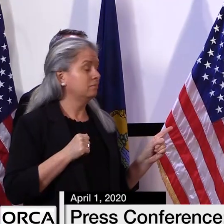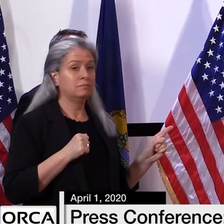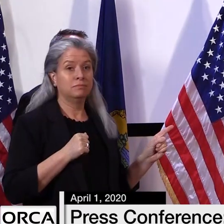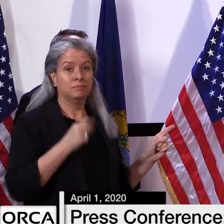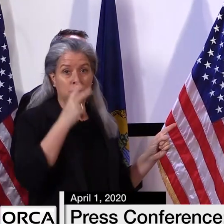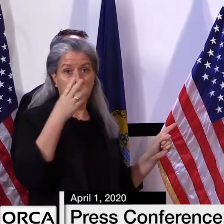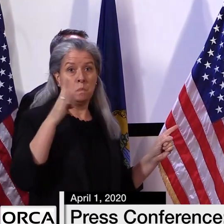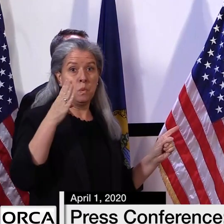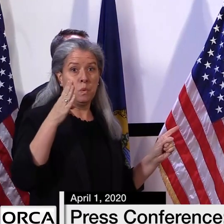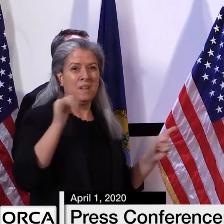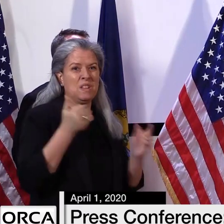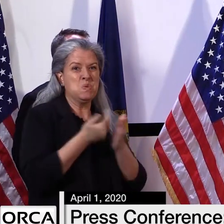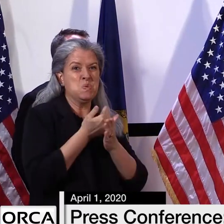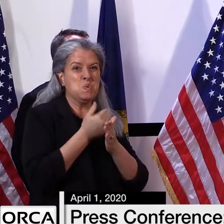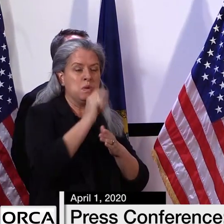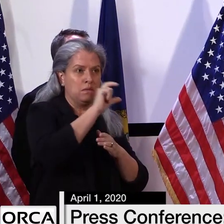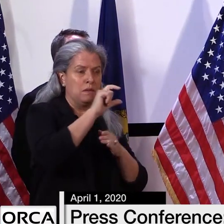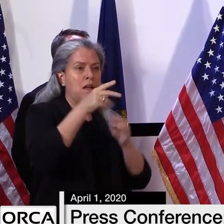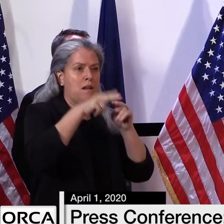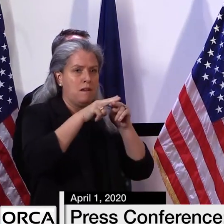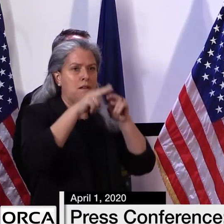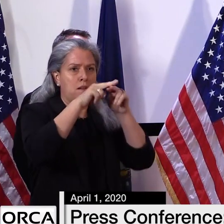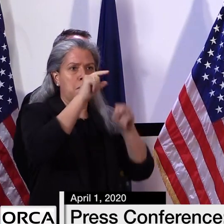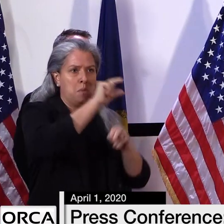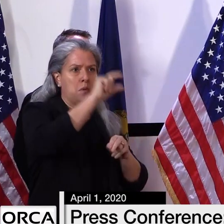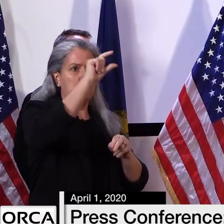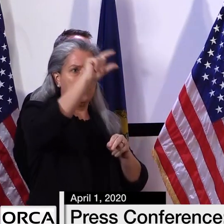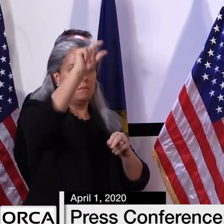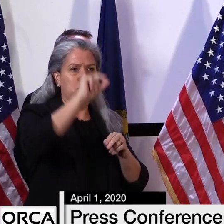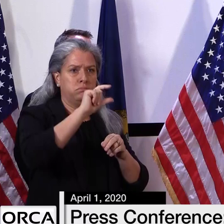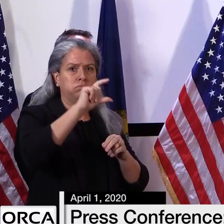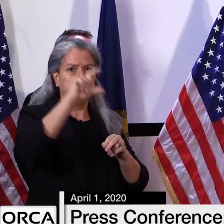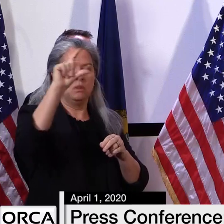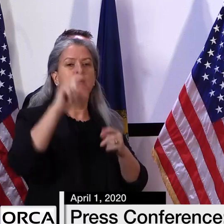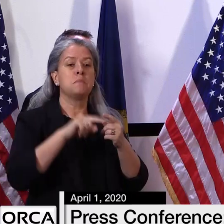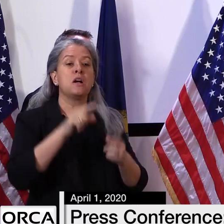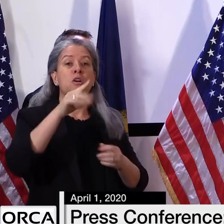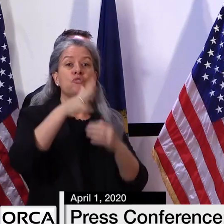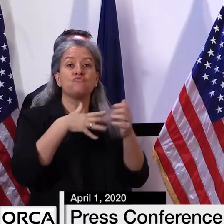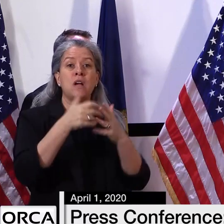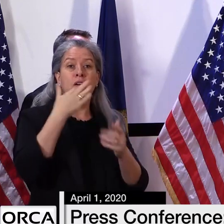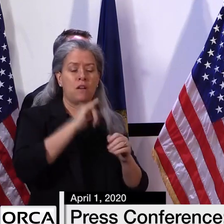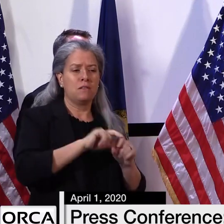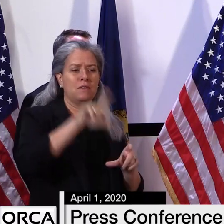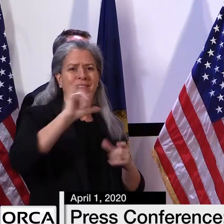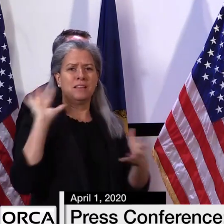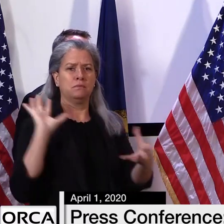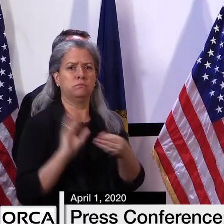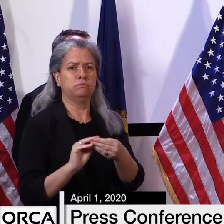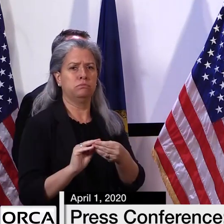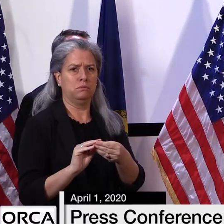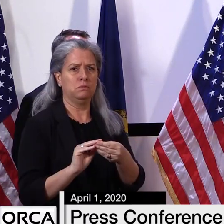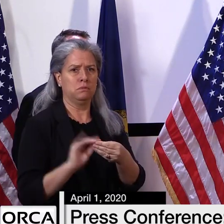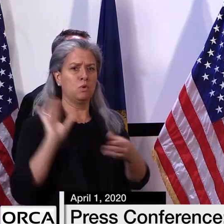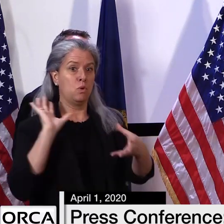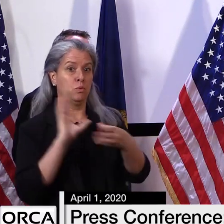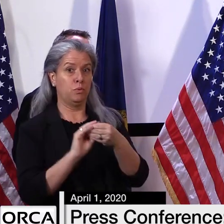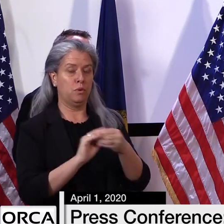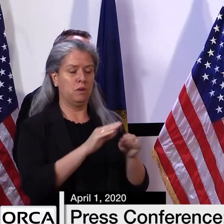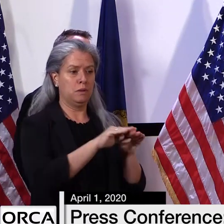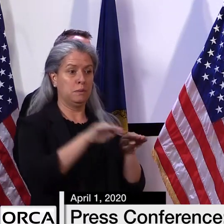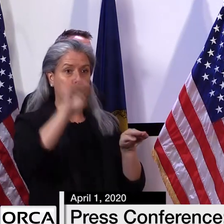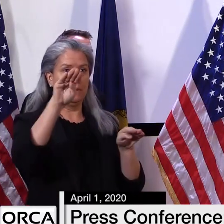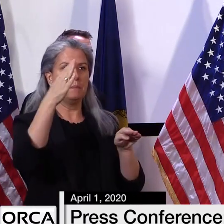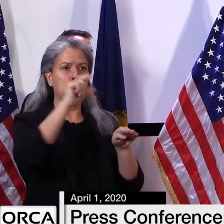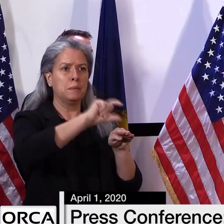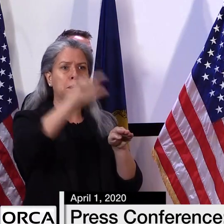Areas in blue are new cases, and the gray are cumulative cases. So we had